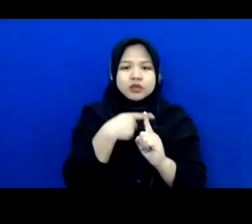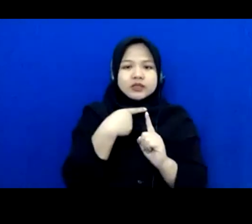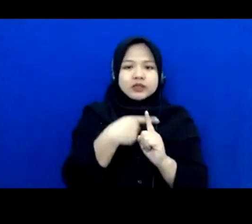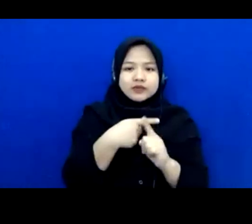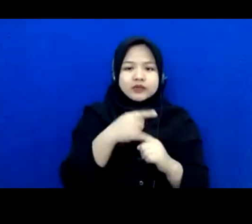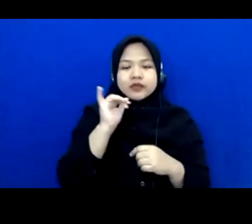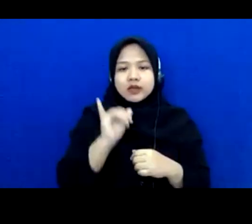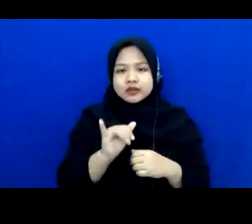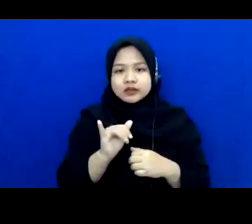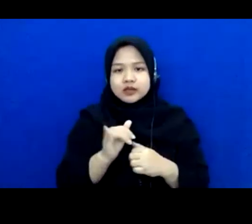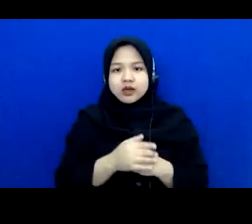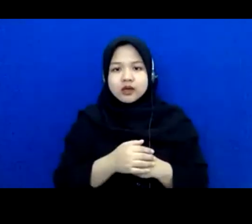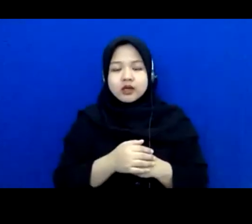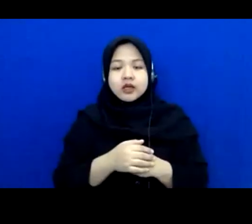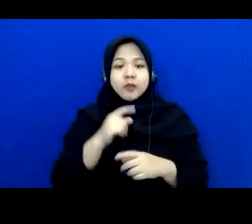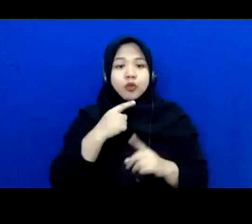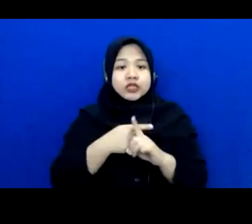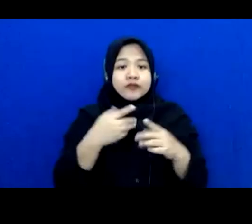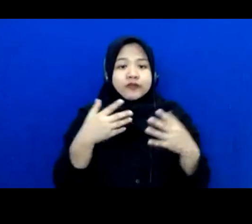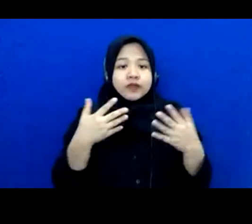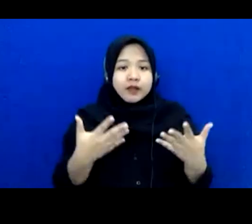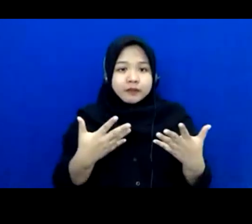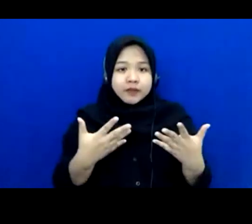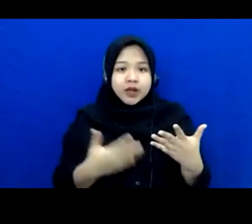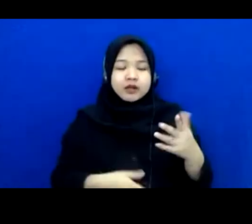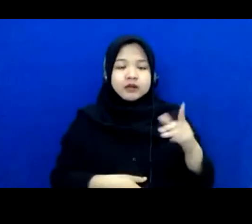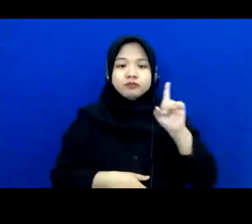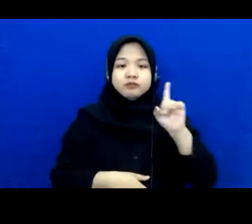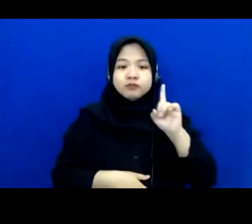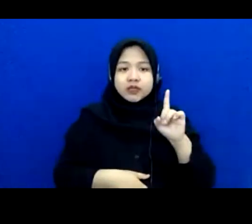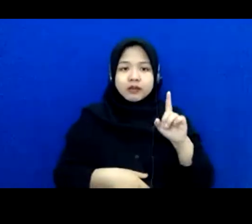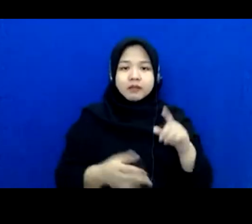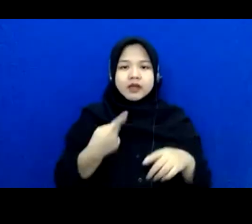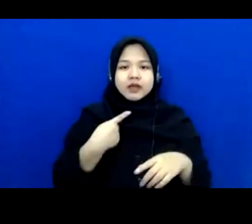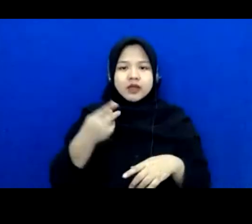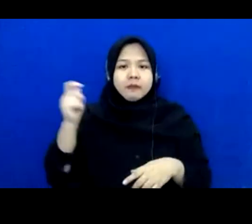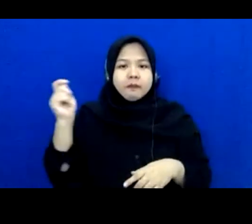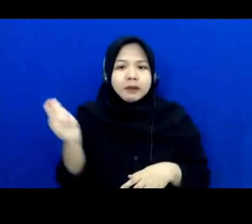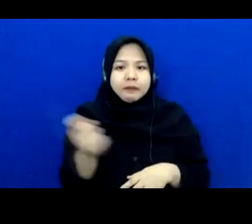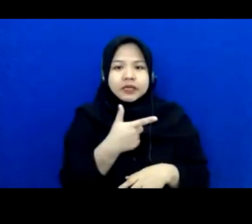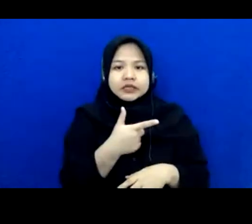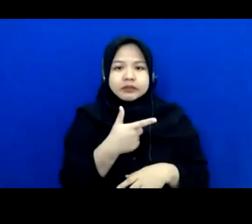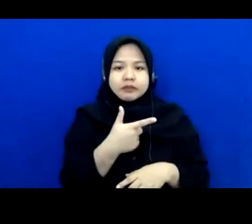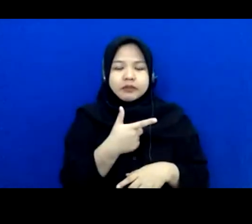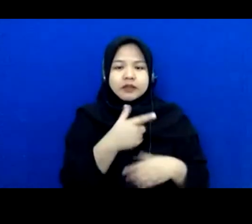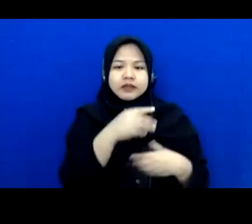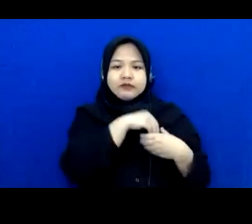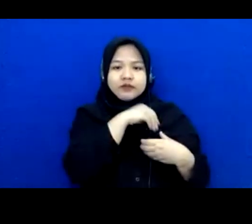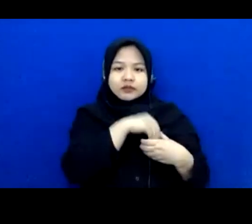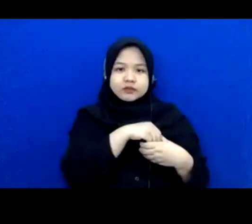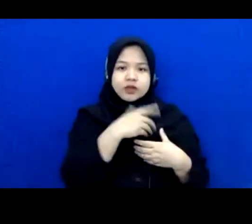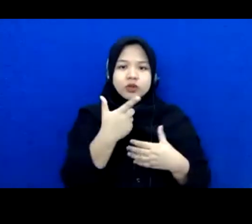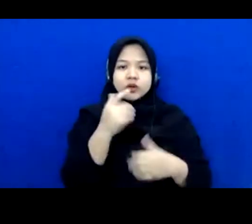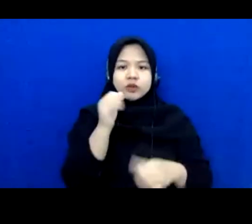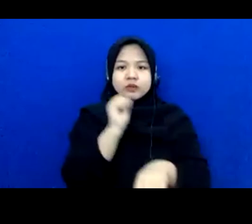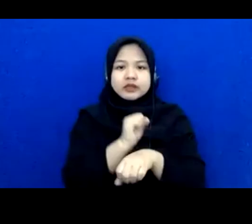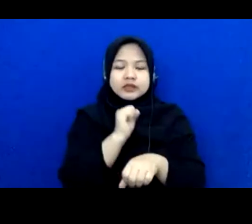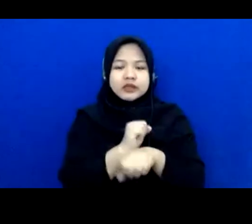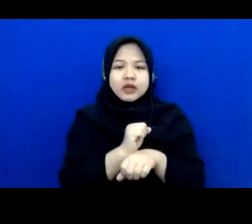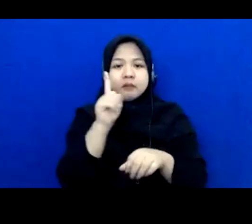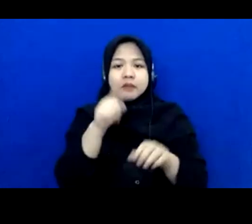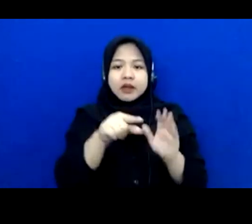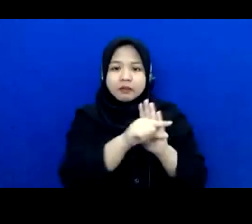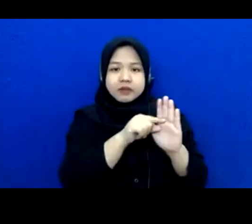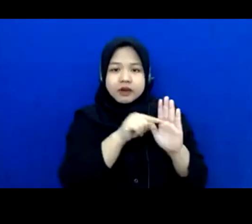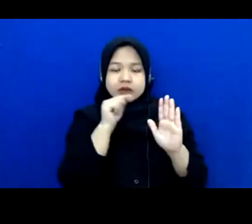that. One was that we had to accelerate our investment and work around getting our brand and